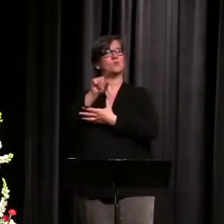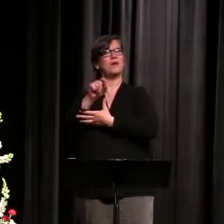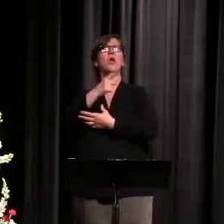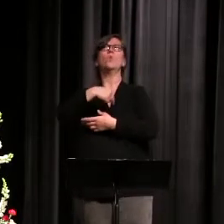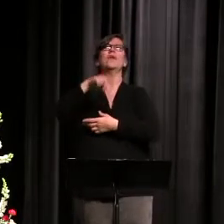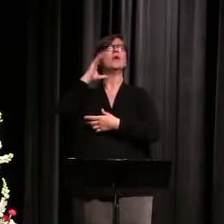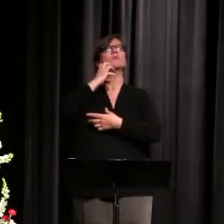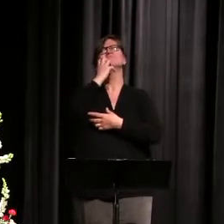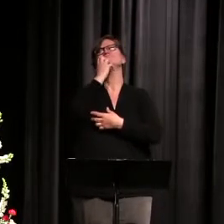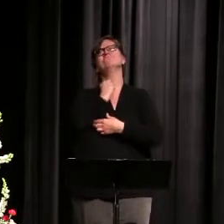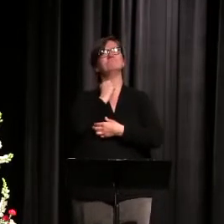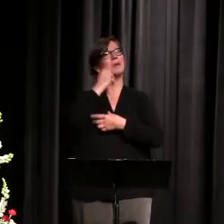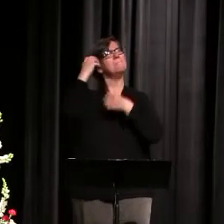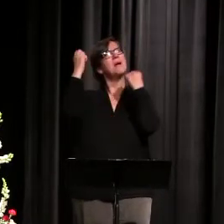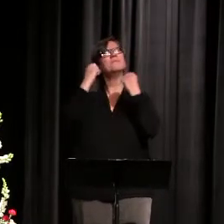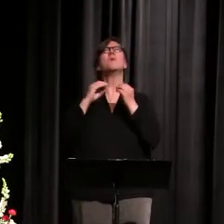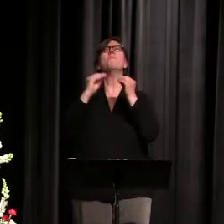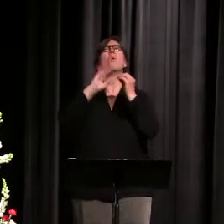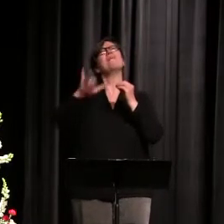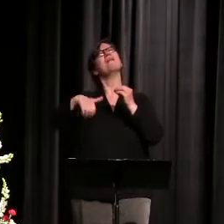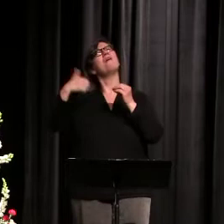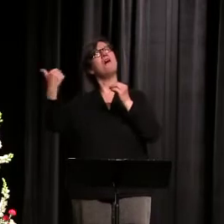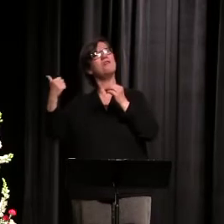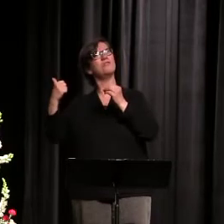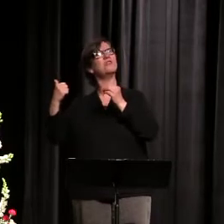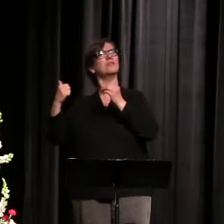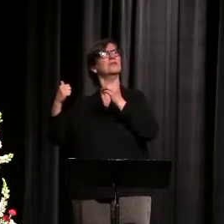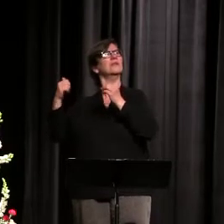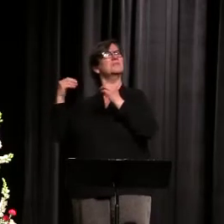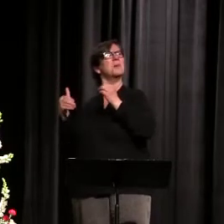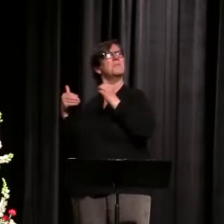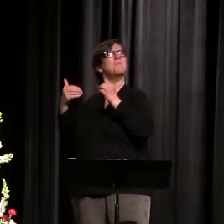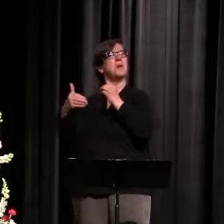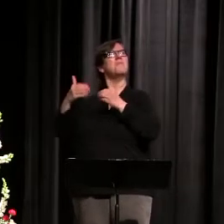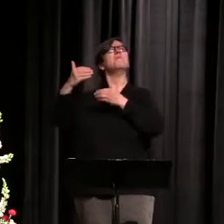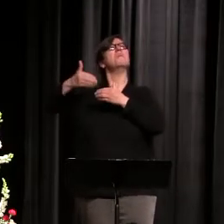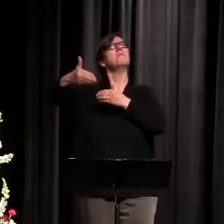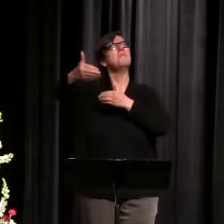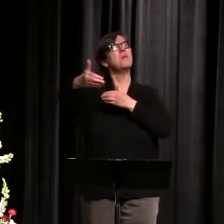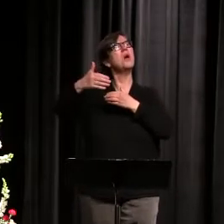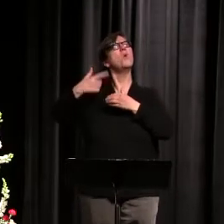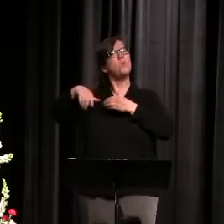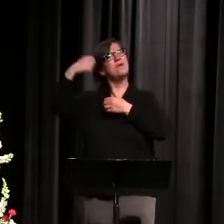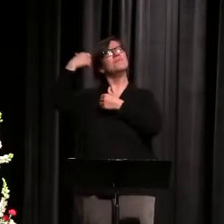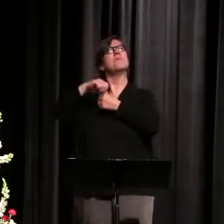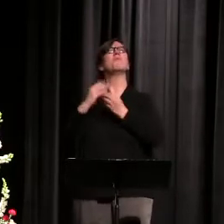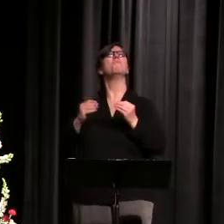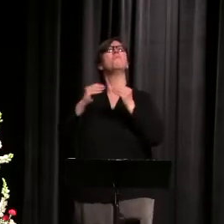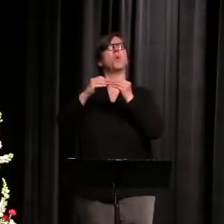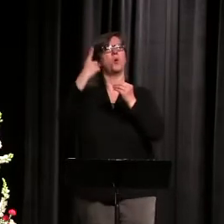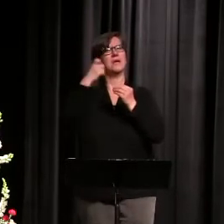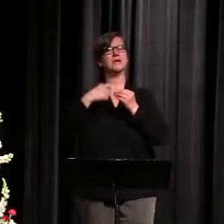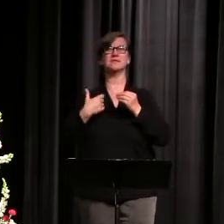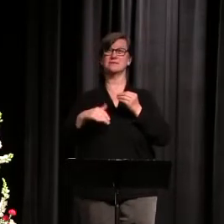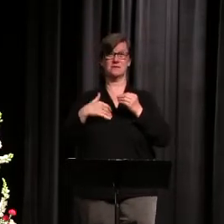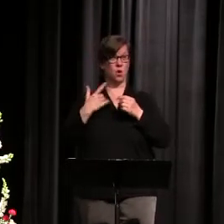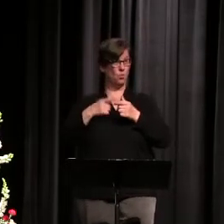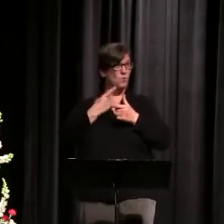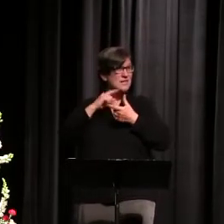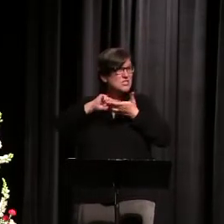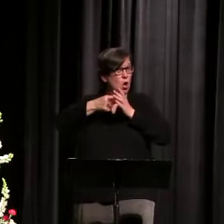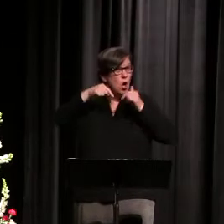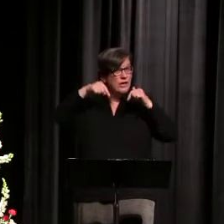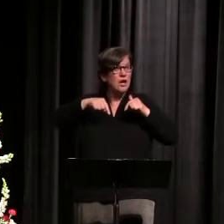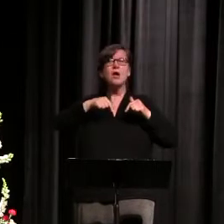most classes, because when we scurried to our cars at 2:10 p.m. on March 13th, we had no idea that we would never have another day